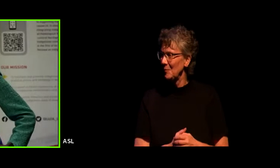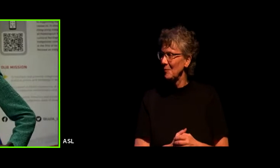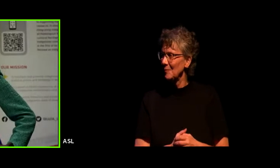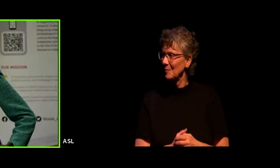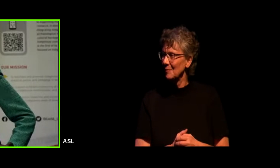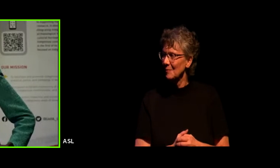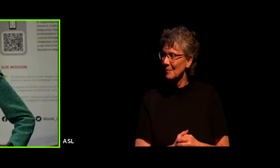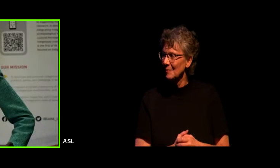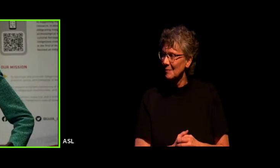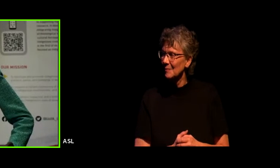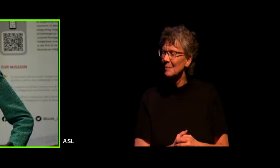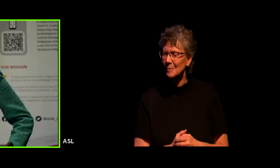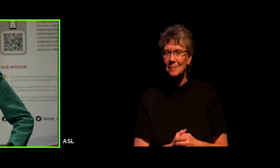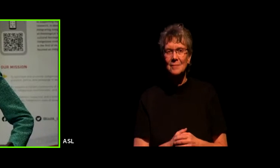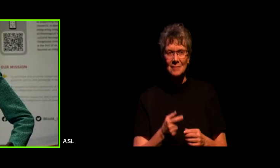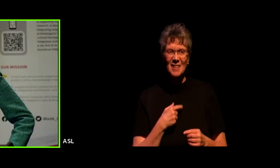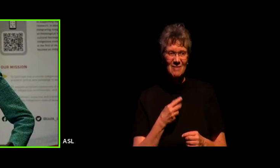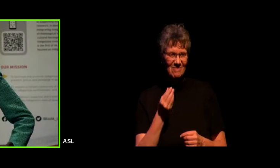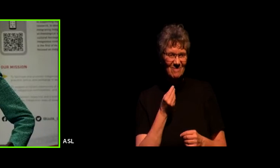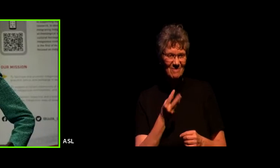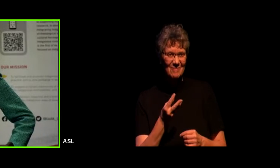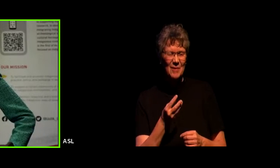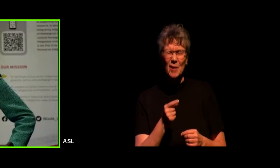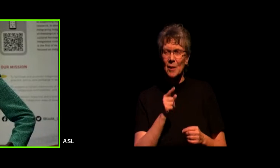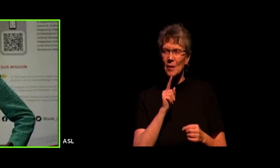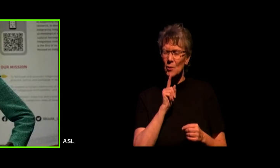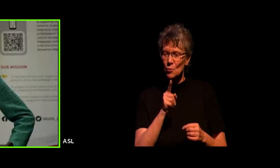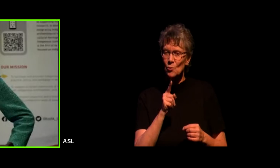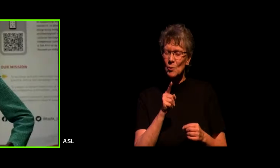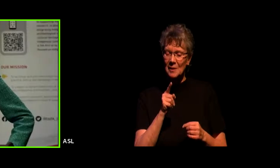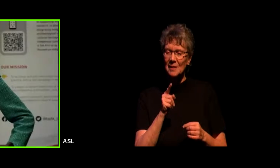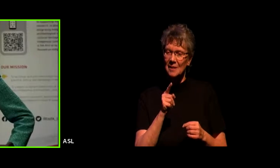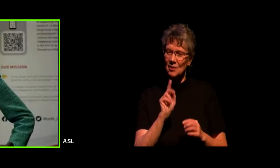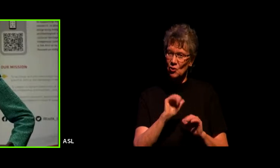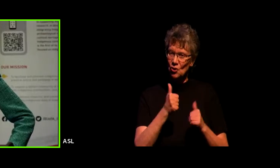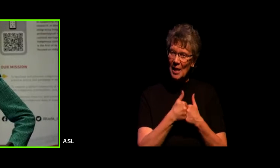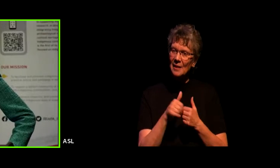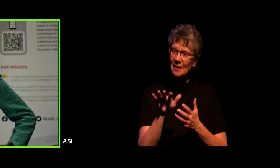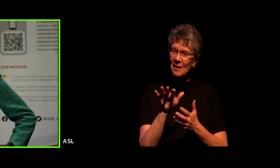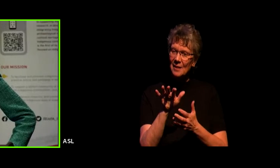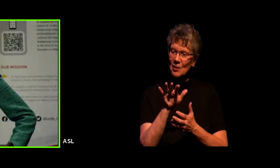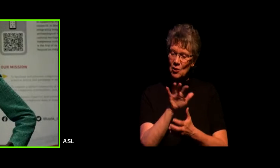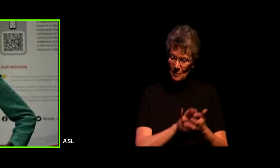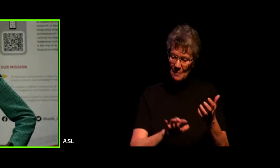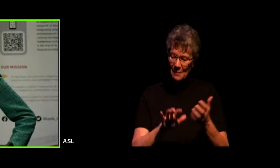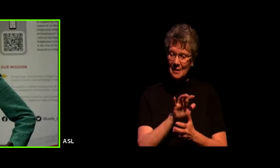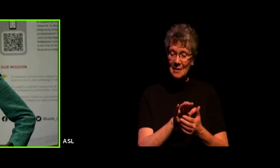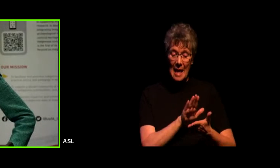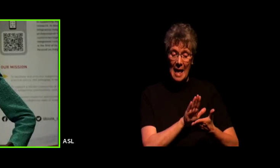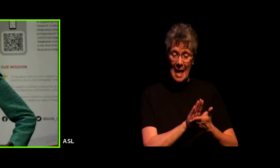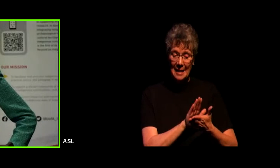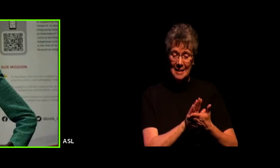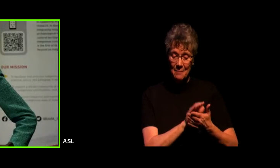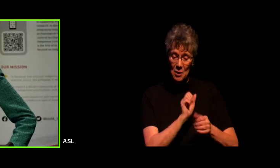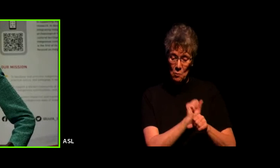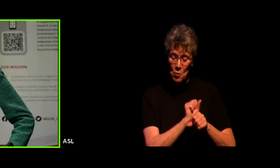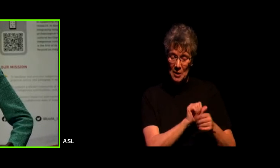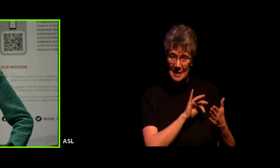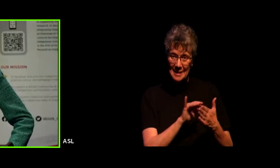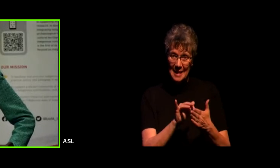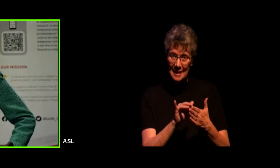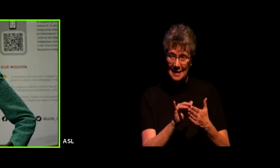deeply difficult it is to intermix academic work with your identity. It's